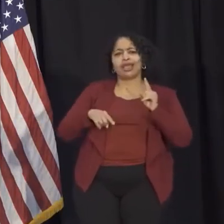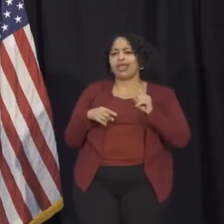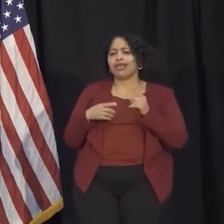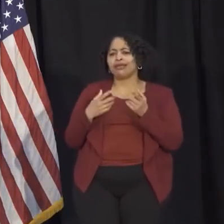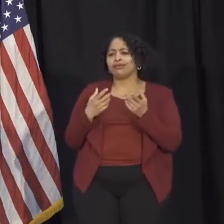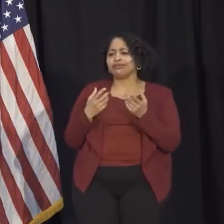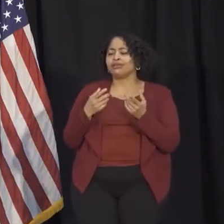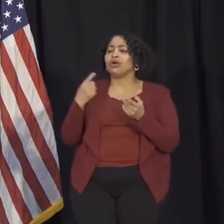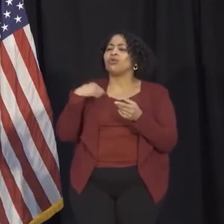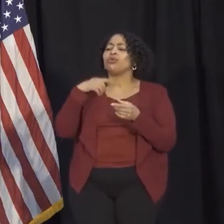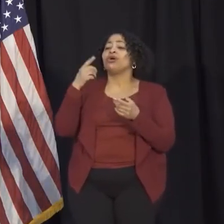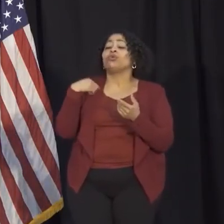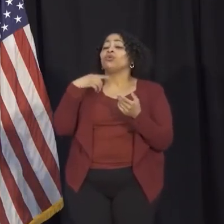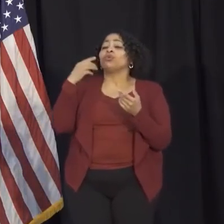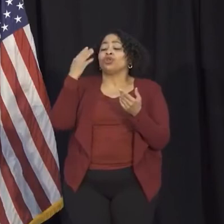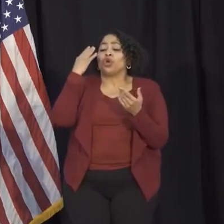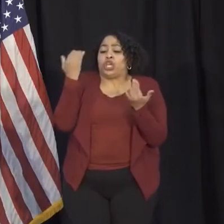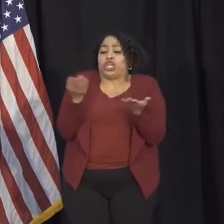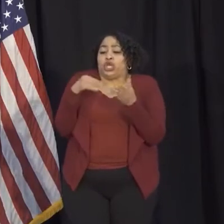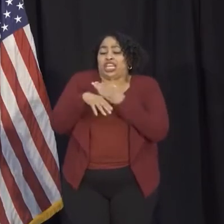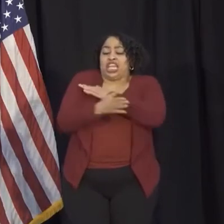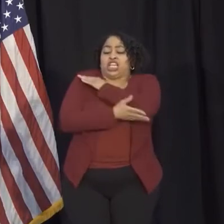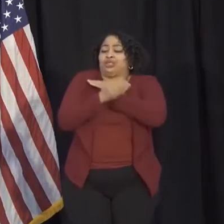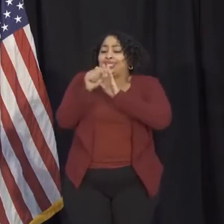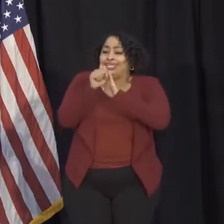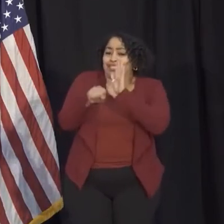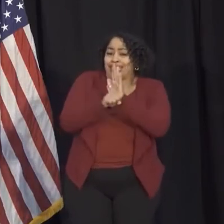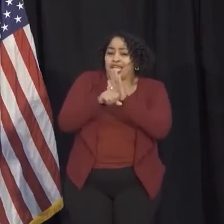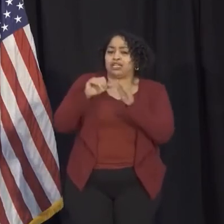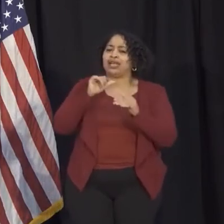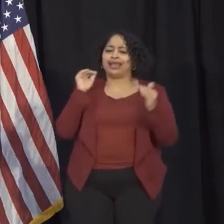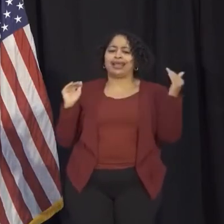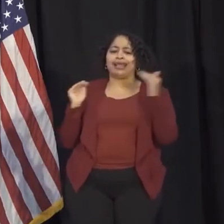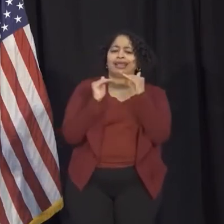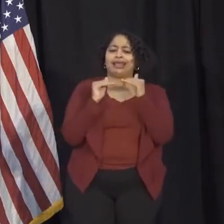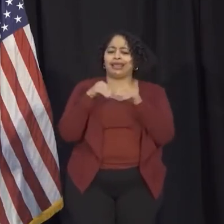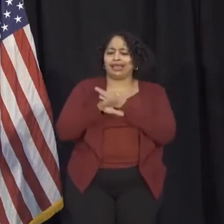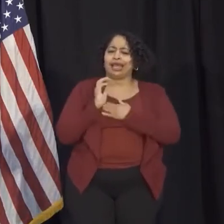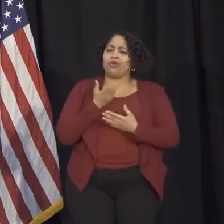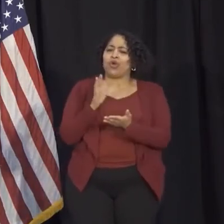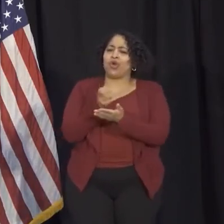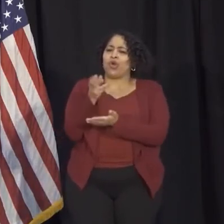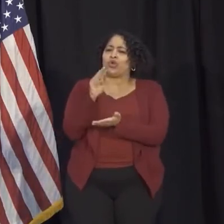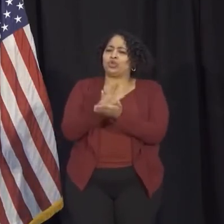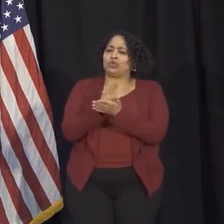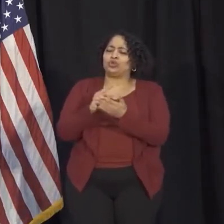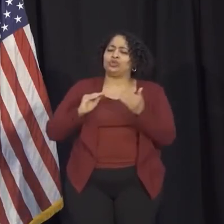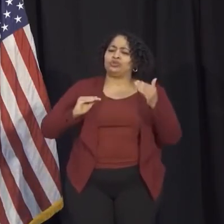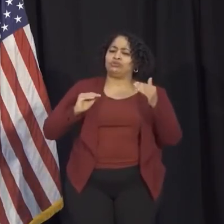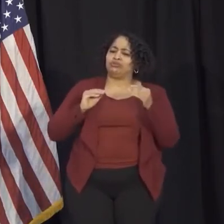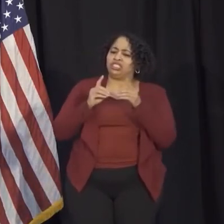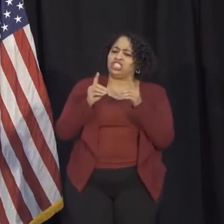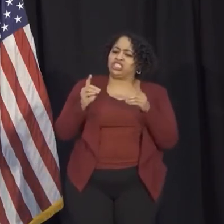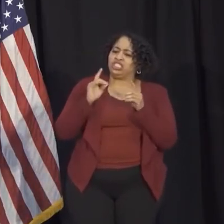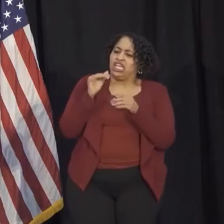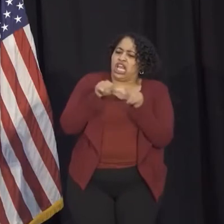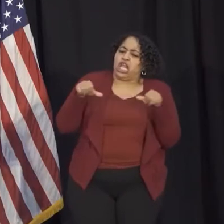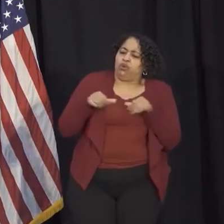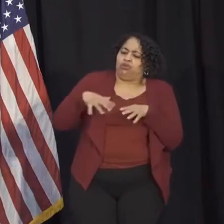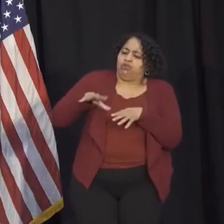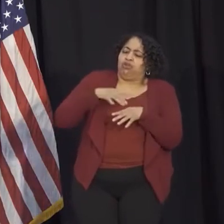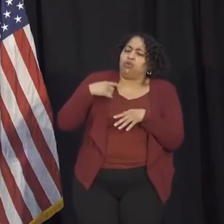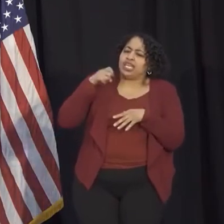inequality that not only exists throughout the country and in the state, but even within our own city, within our own school district. We have to come up with a scaled